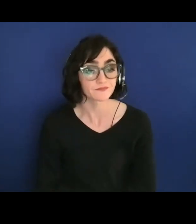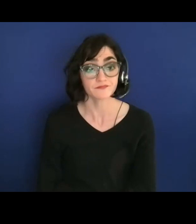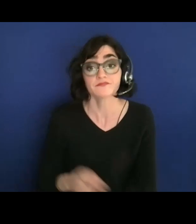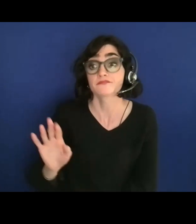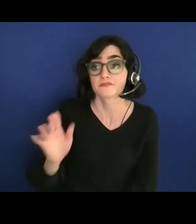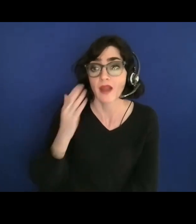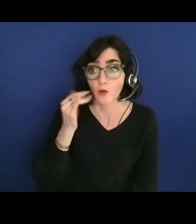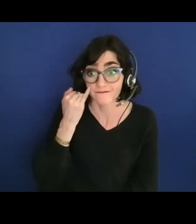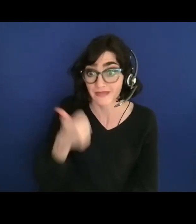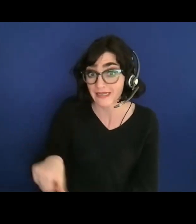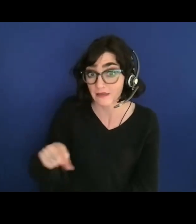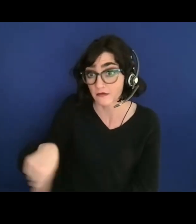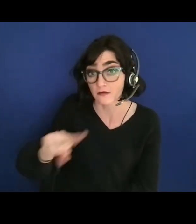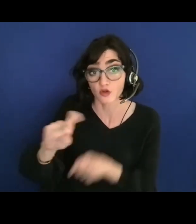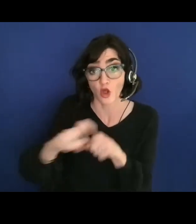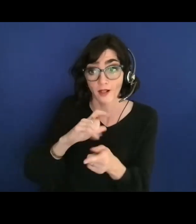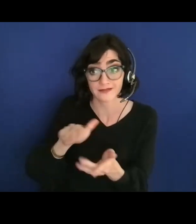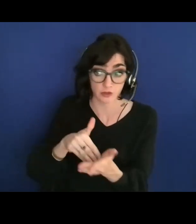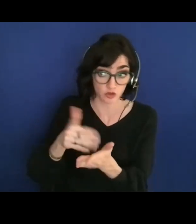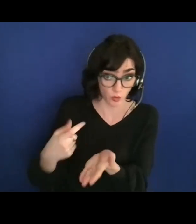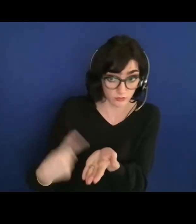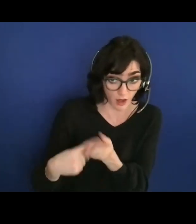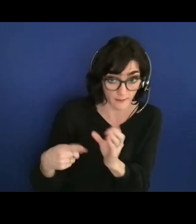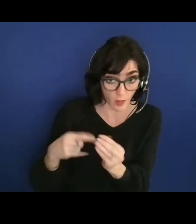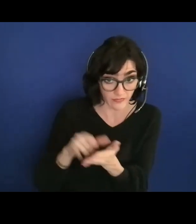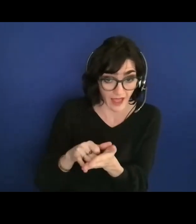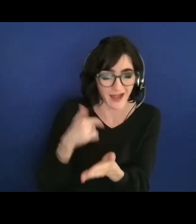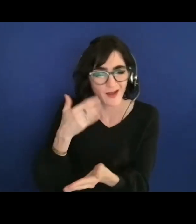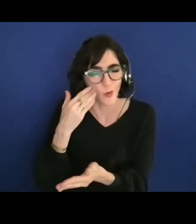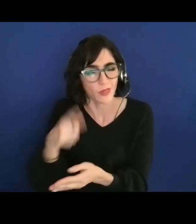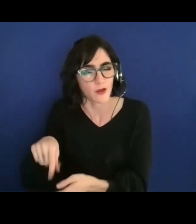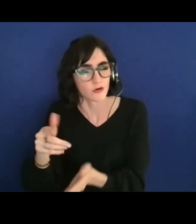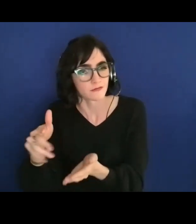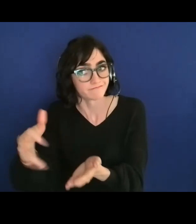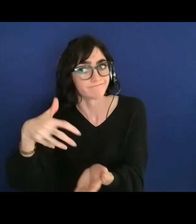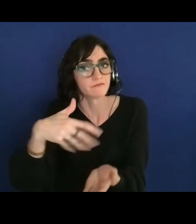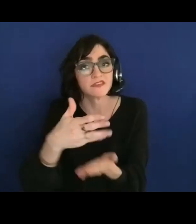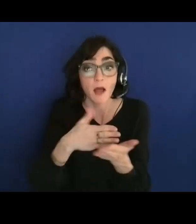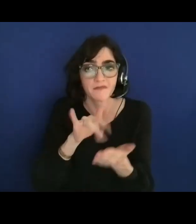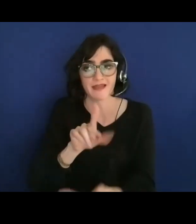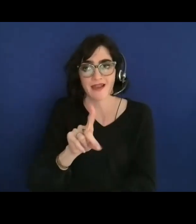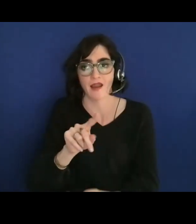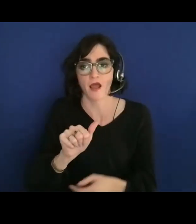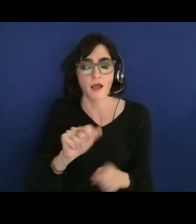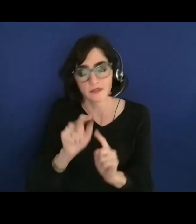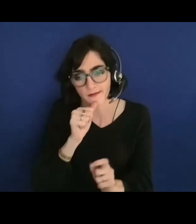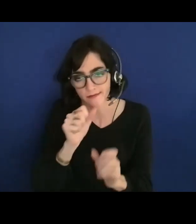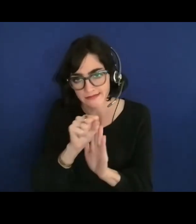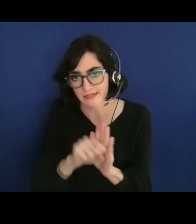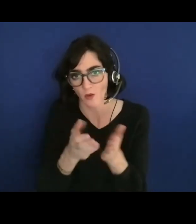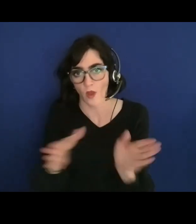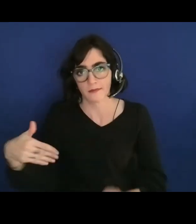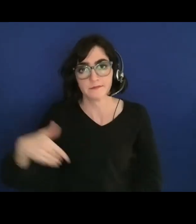any of the call centers want to talk about, I mean, they're probably collecting some of this data, but definitely not in a consistent way statewide.